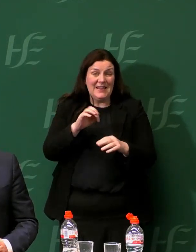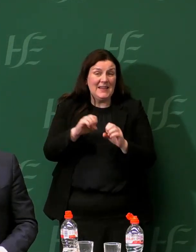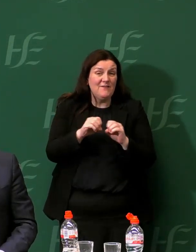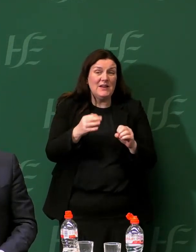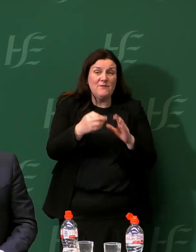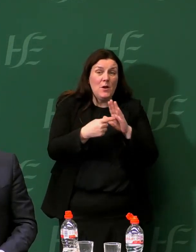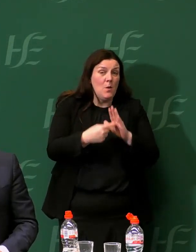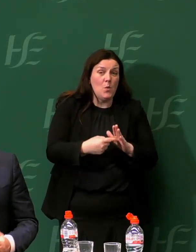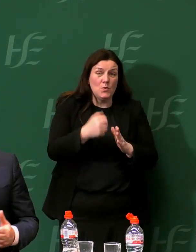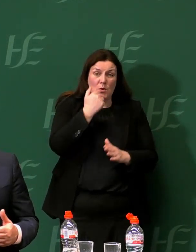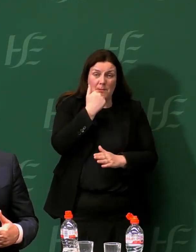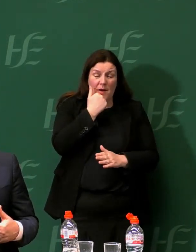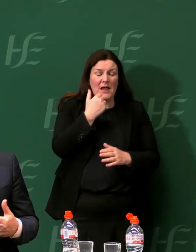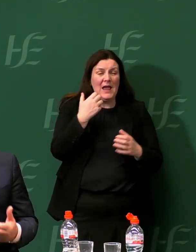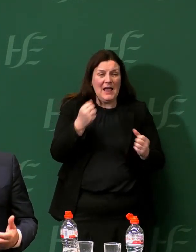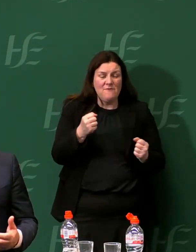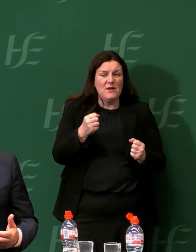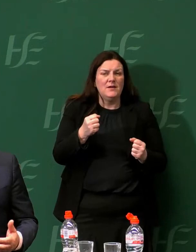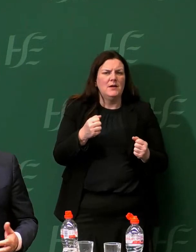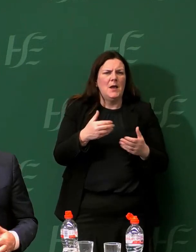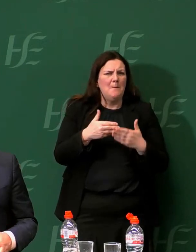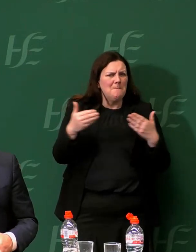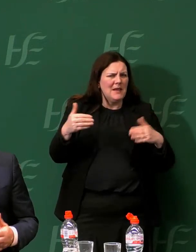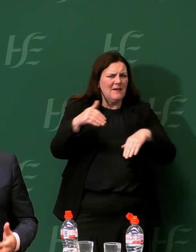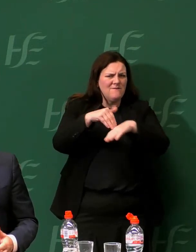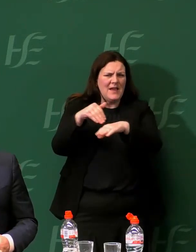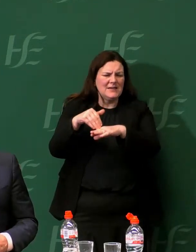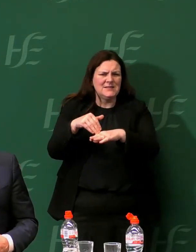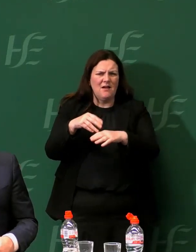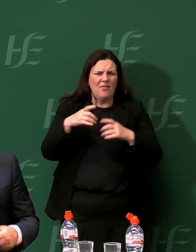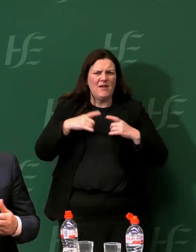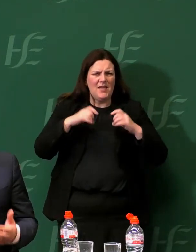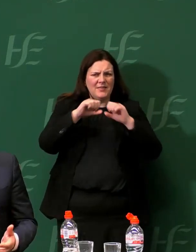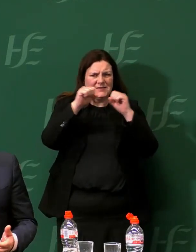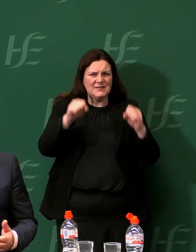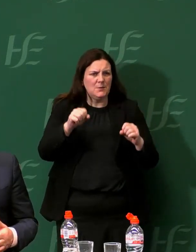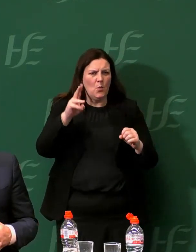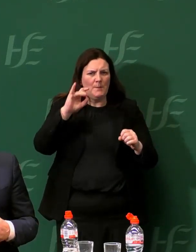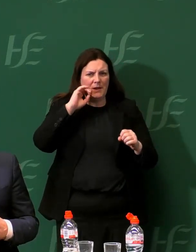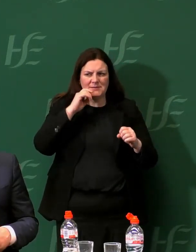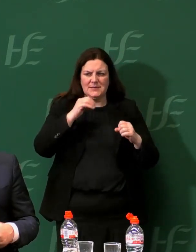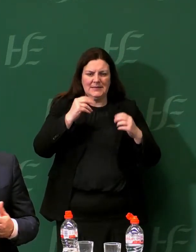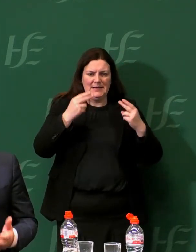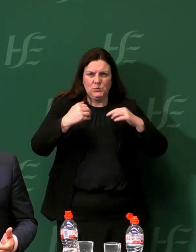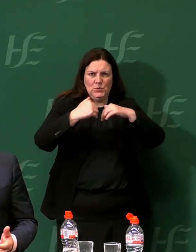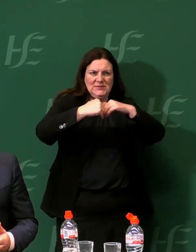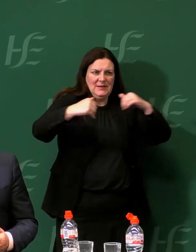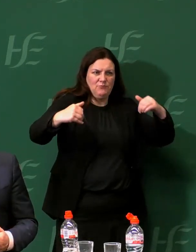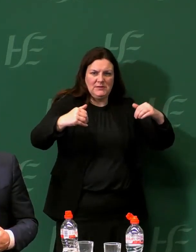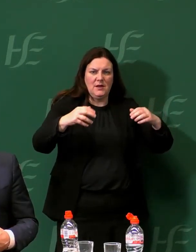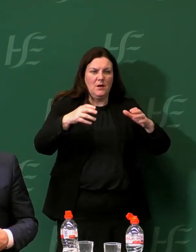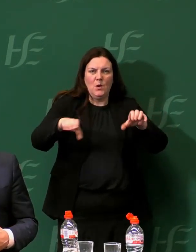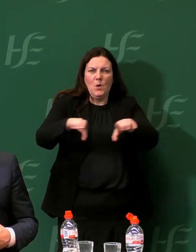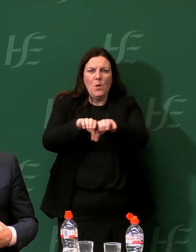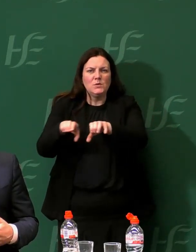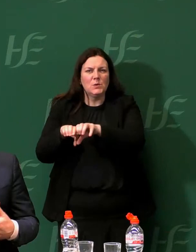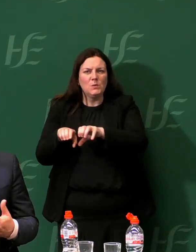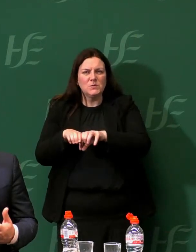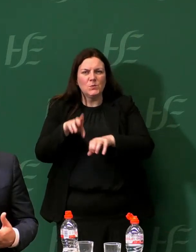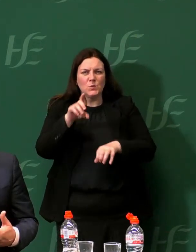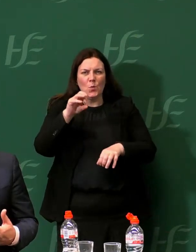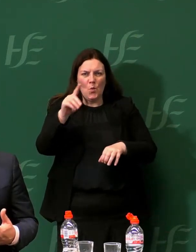it was 100, it has a highly disproportionate impact on our health system because we have to isolate, we have to close down wards.